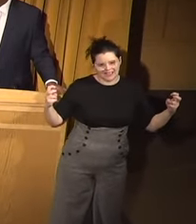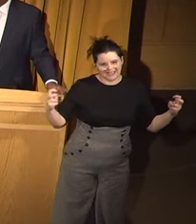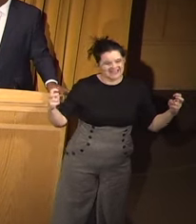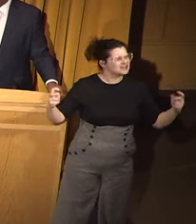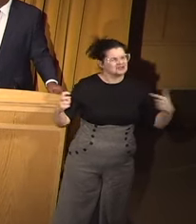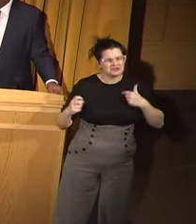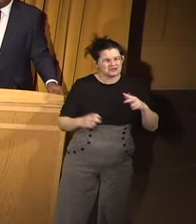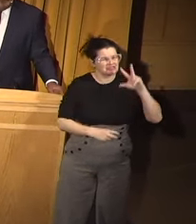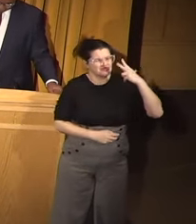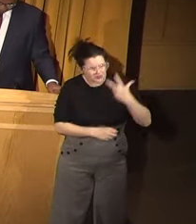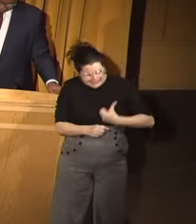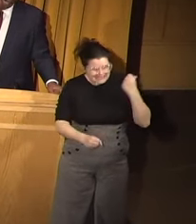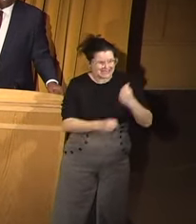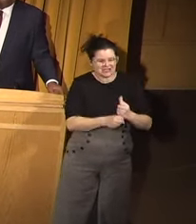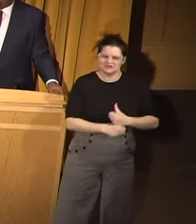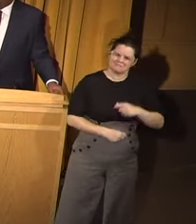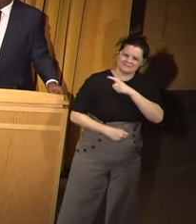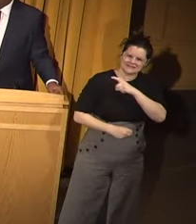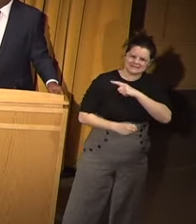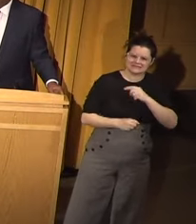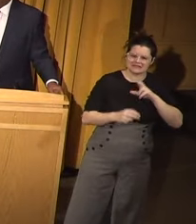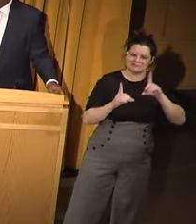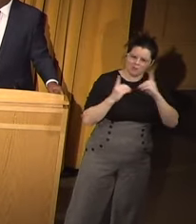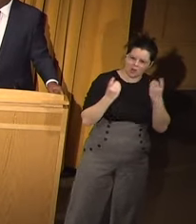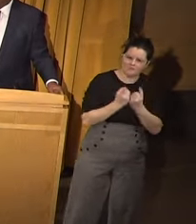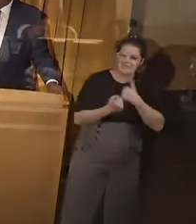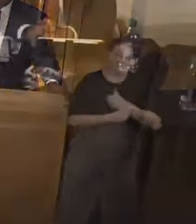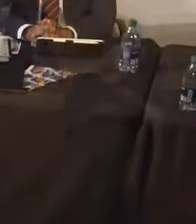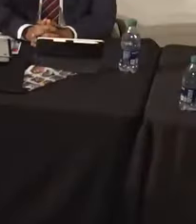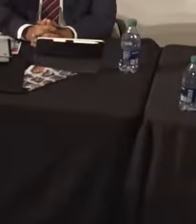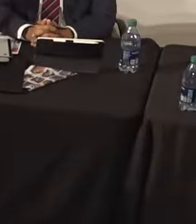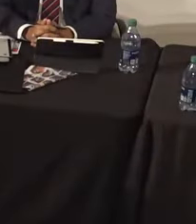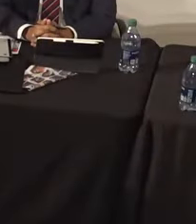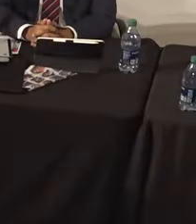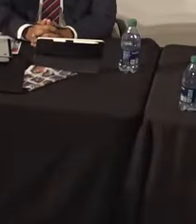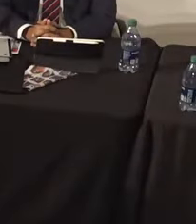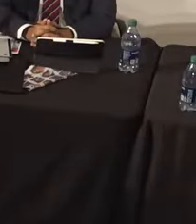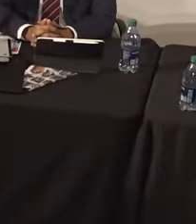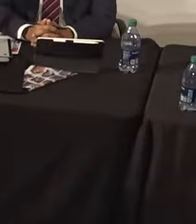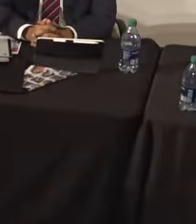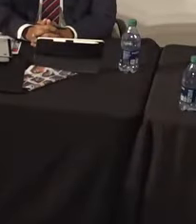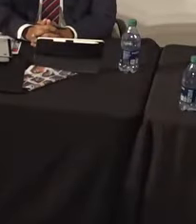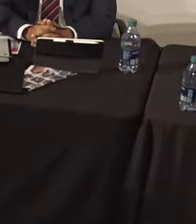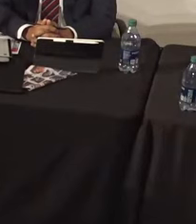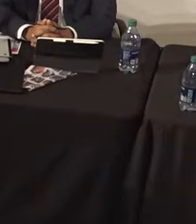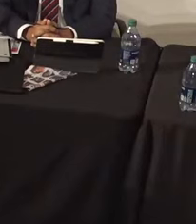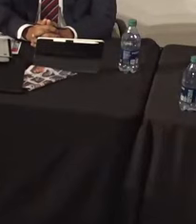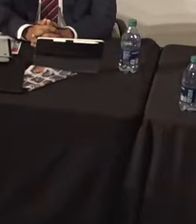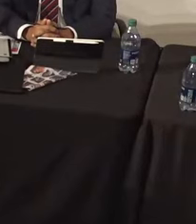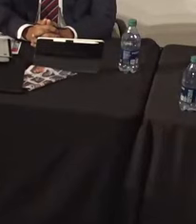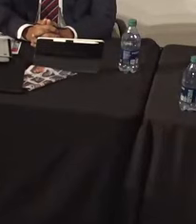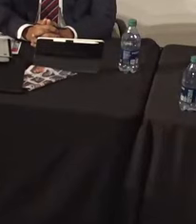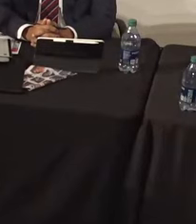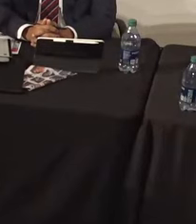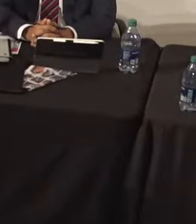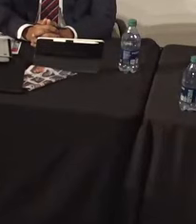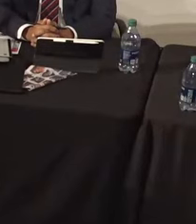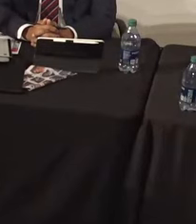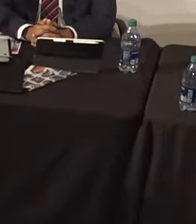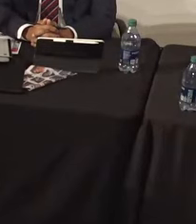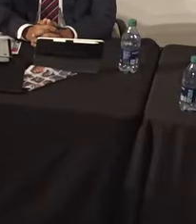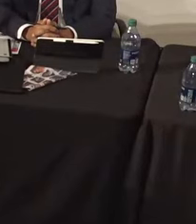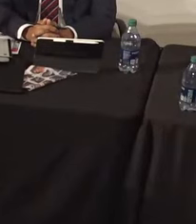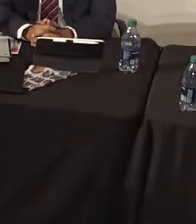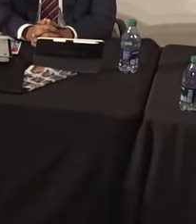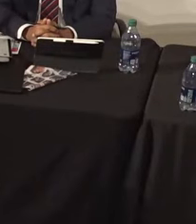past three years, the police department and the community have been working together to develop even another memorandum of